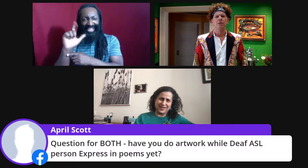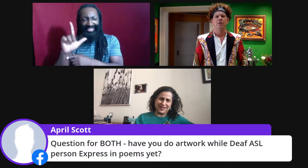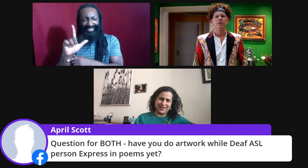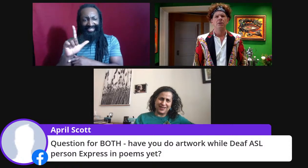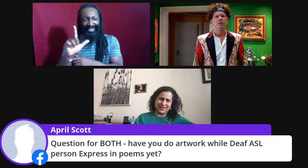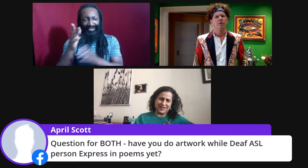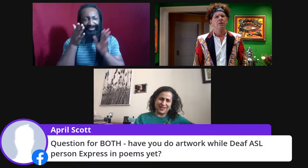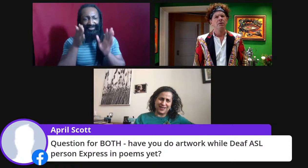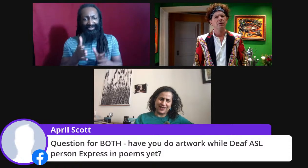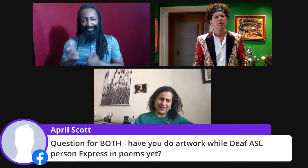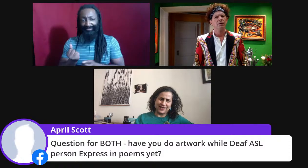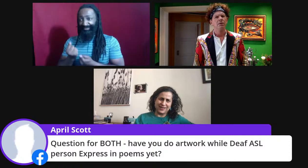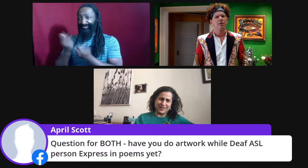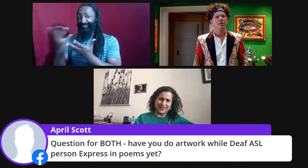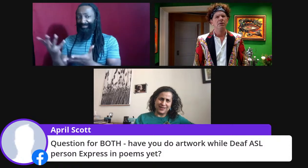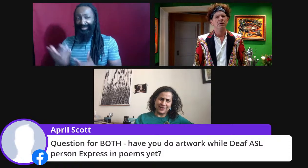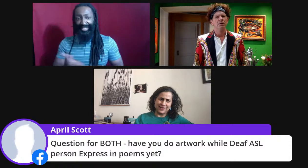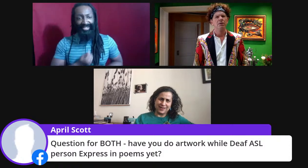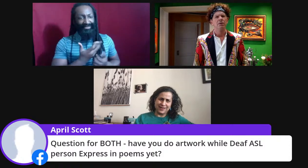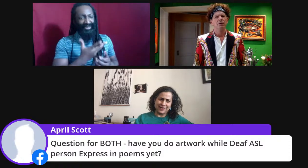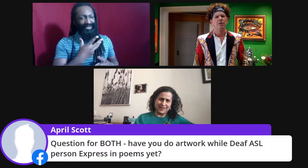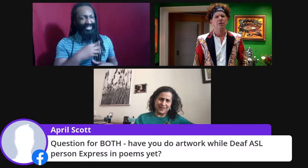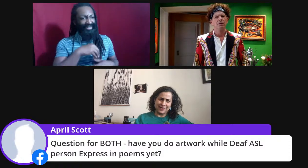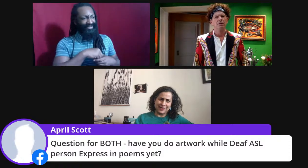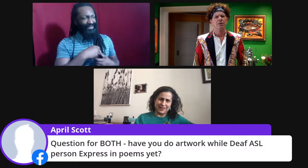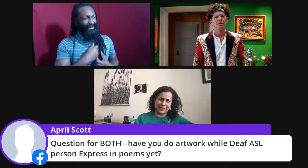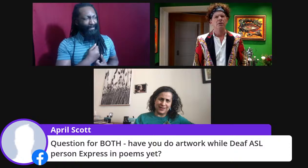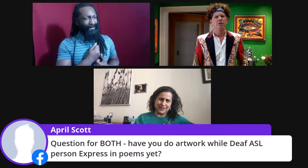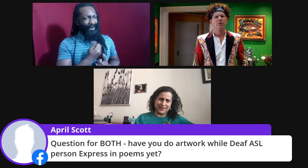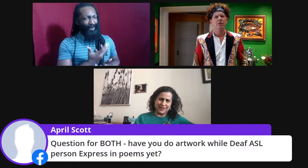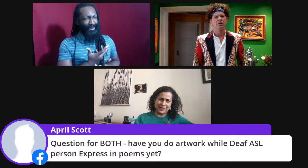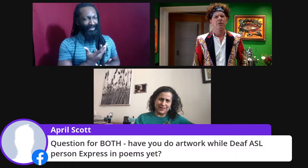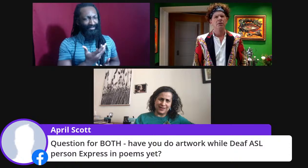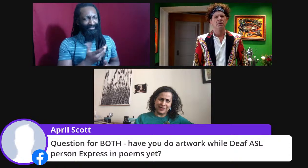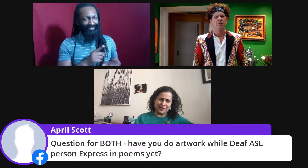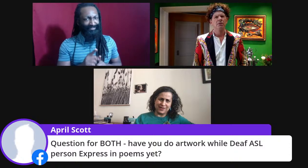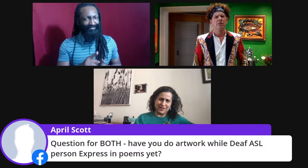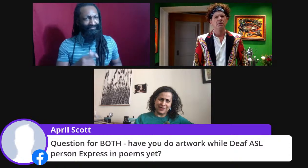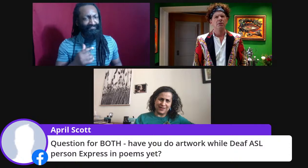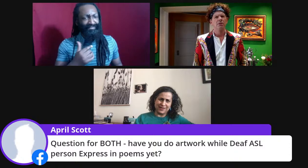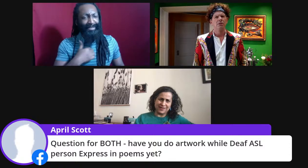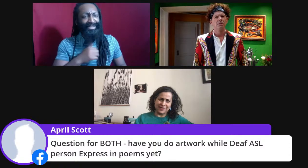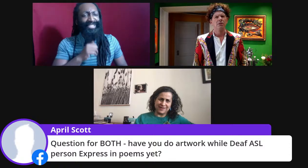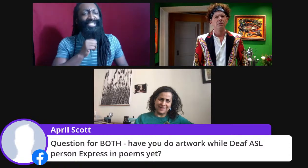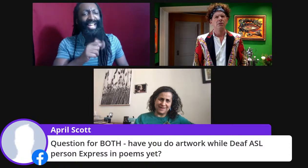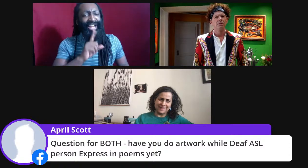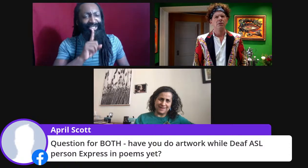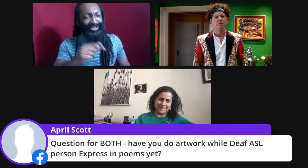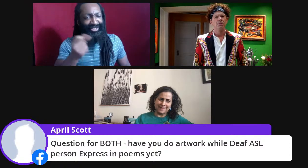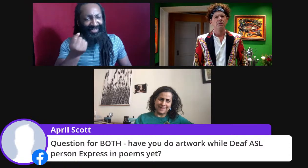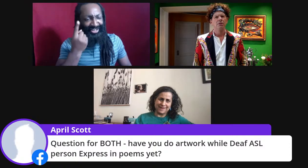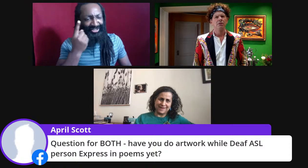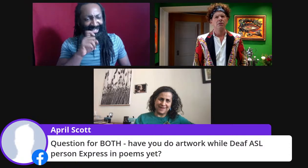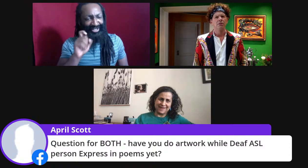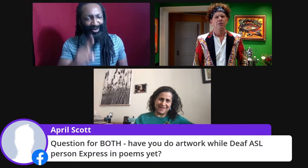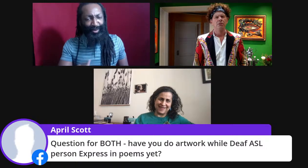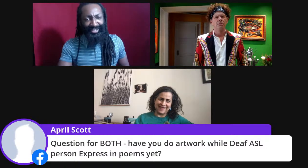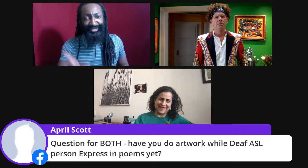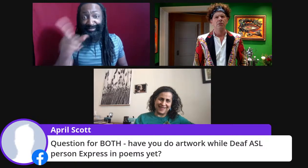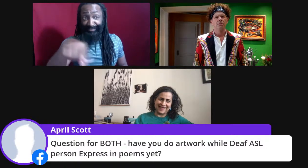How do you do artwork while deaf ASL person expresses in poems? I'm not sure